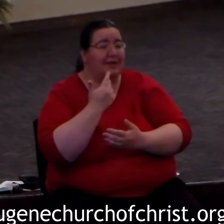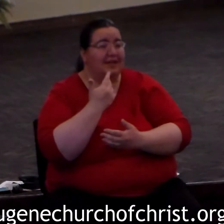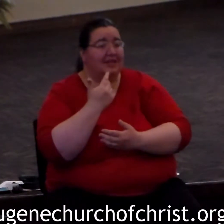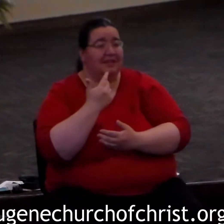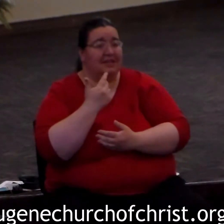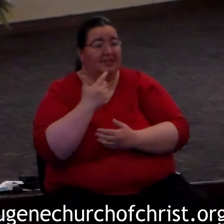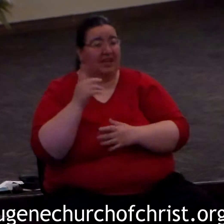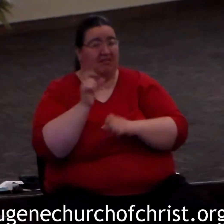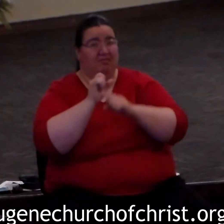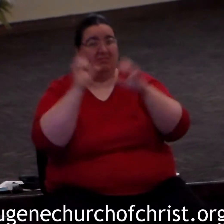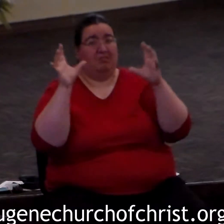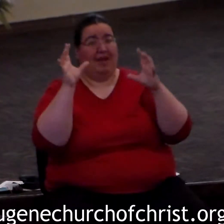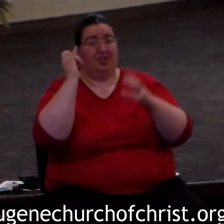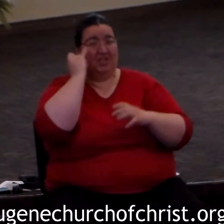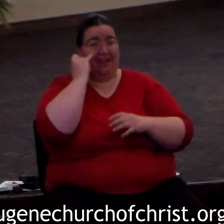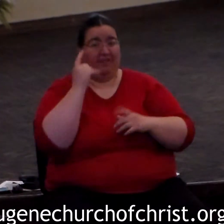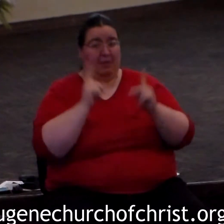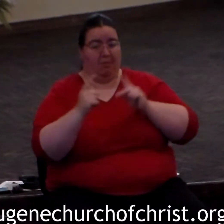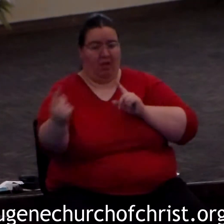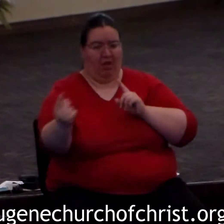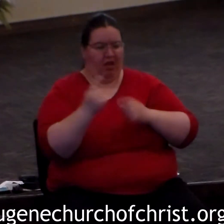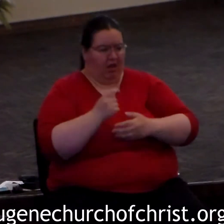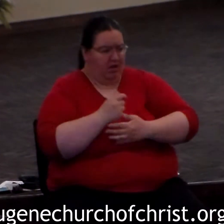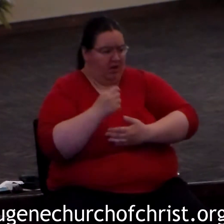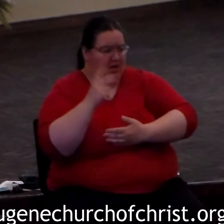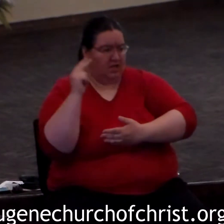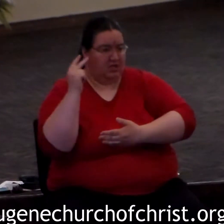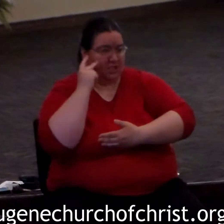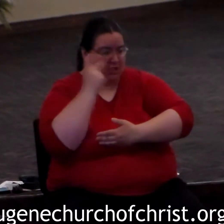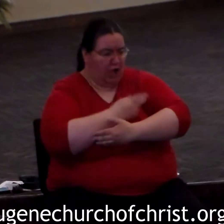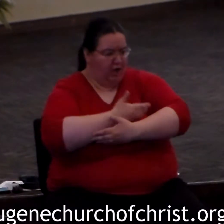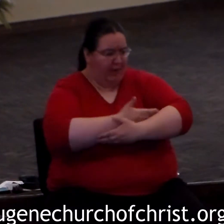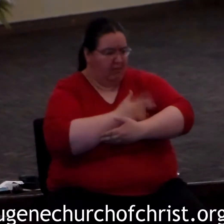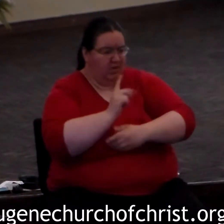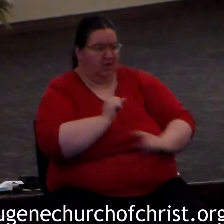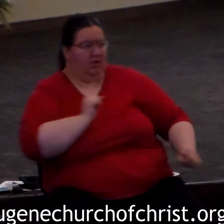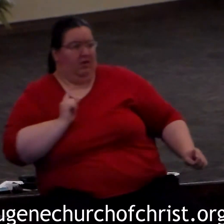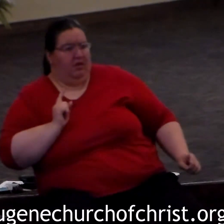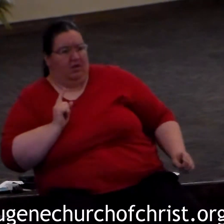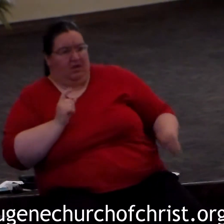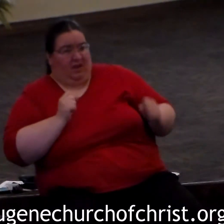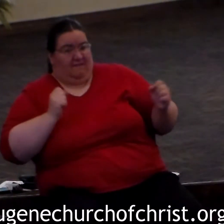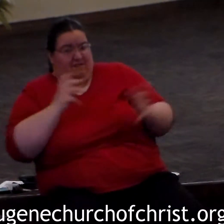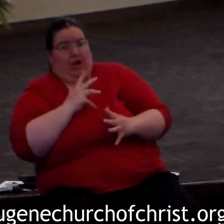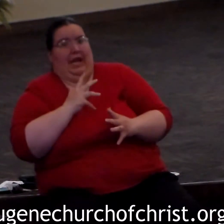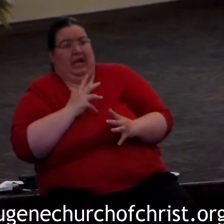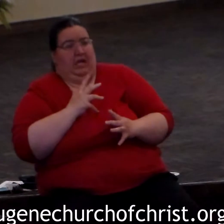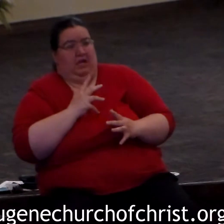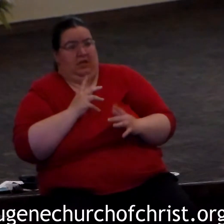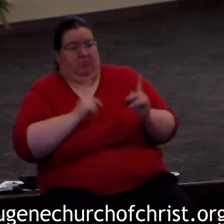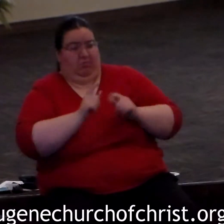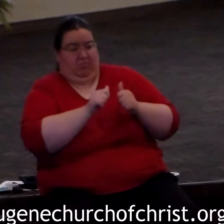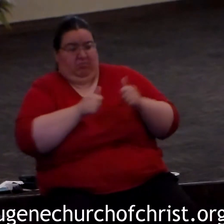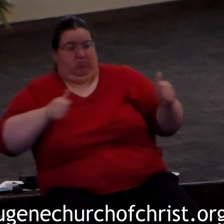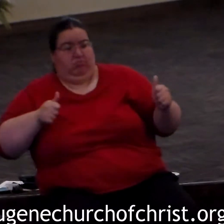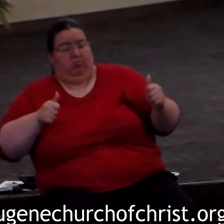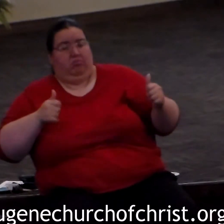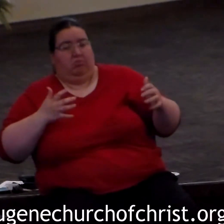were fearful of your child, people parted ways when you came through. This is the life this woman is leading. And so he says, not